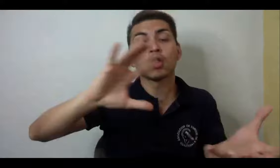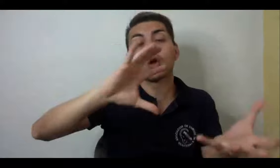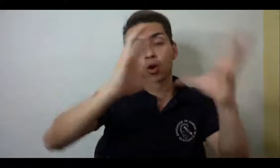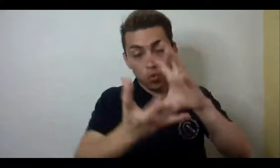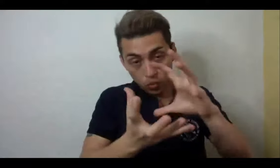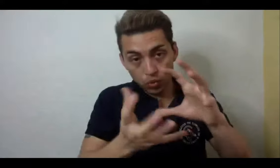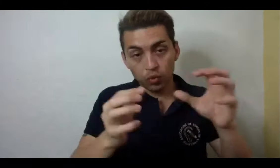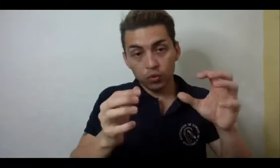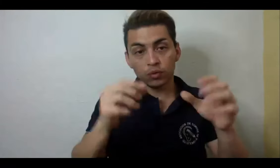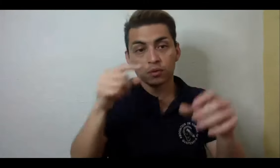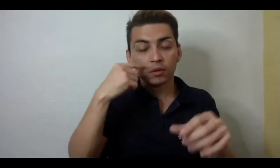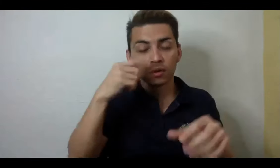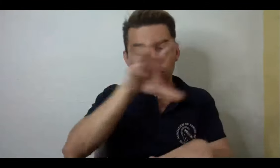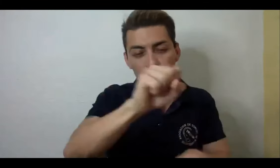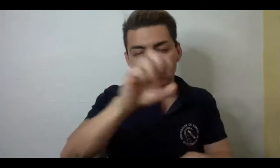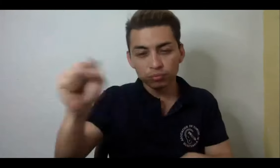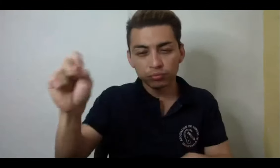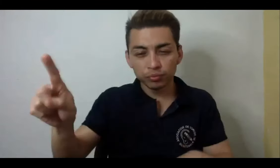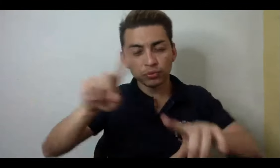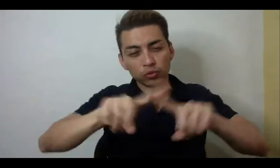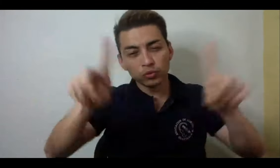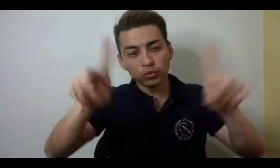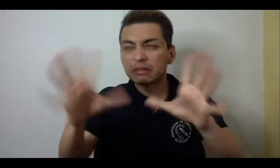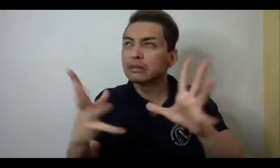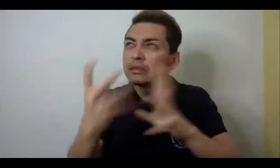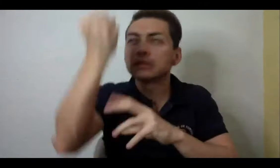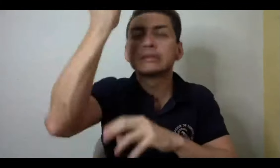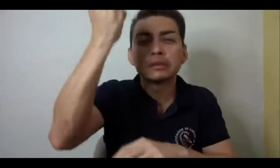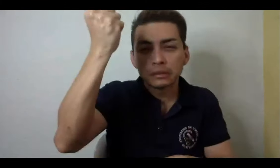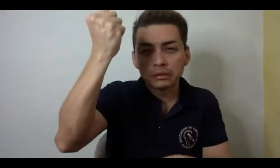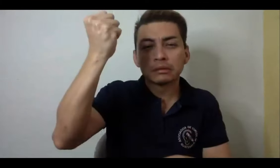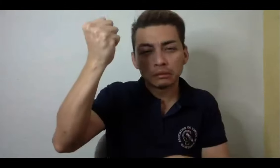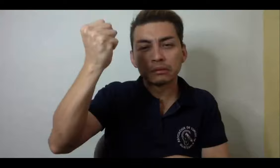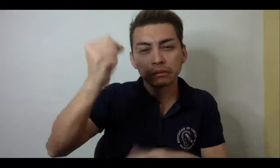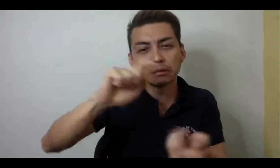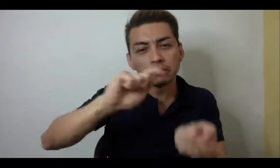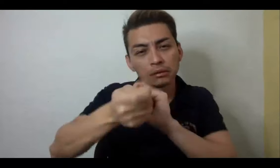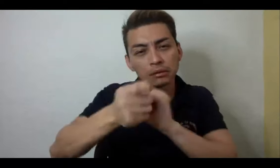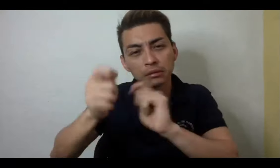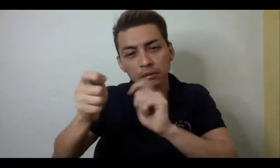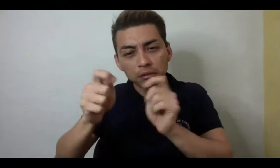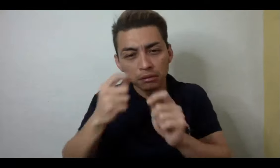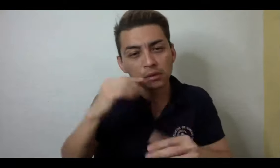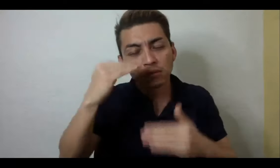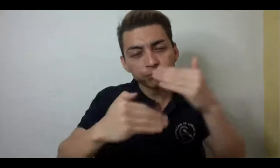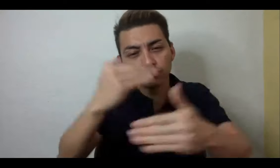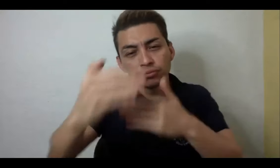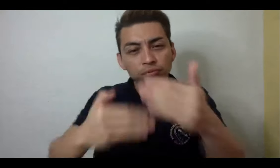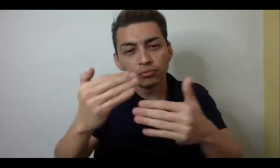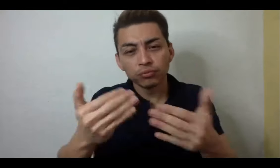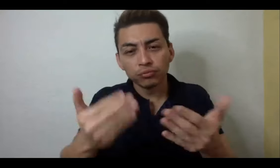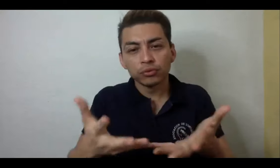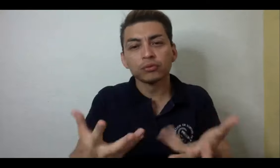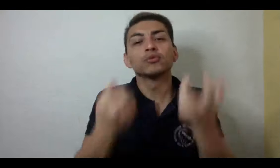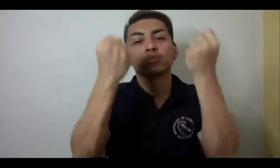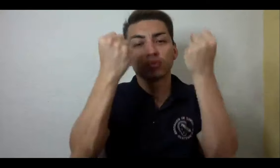the identification of challenges and effective practices that promote not only learning achievement, but